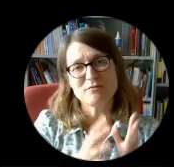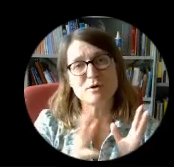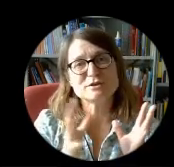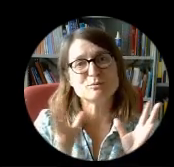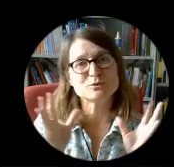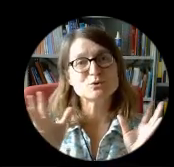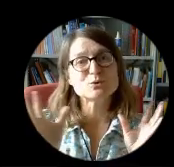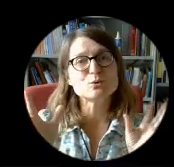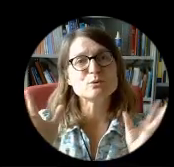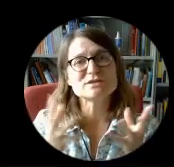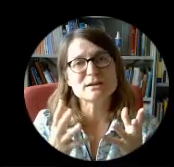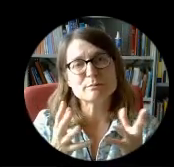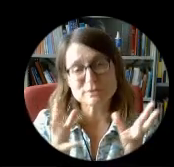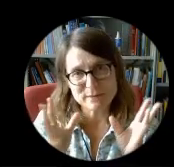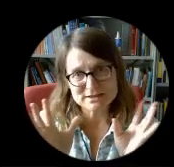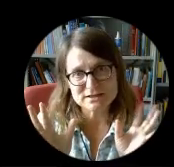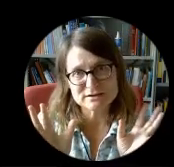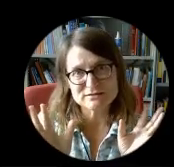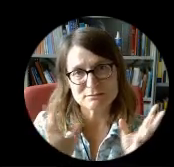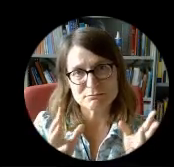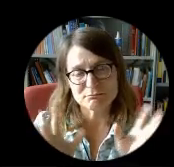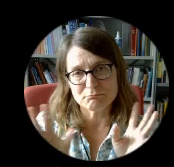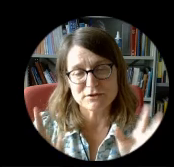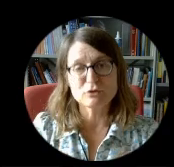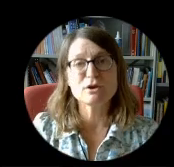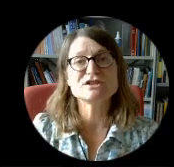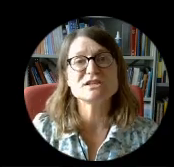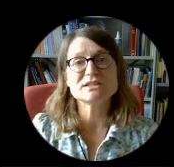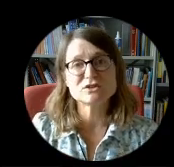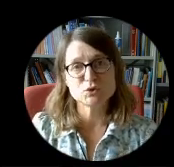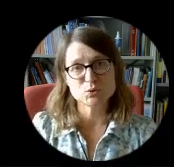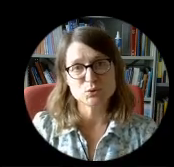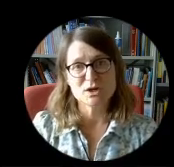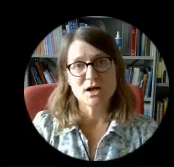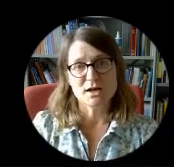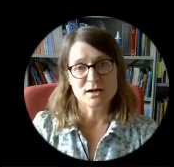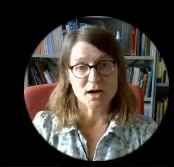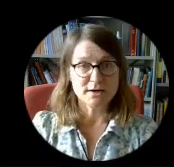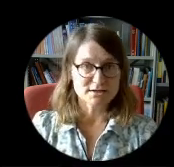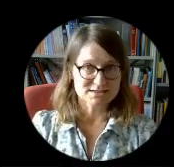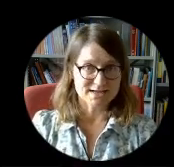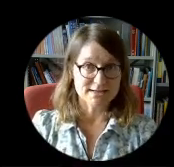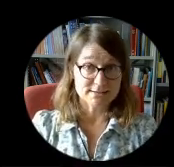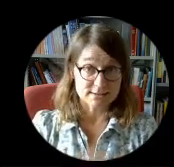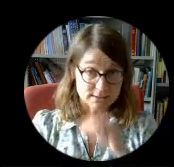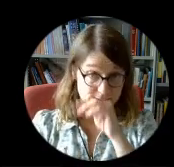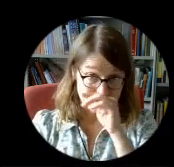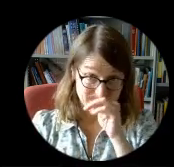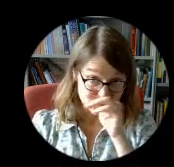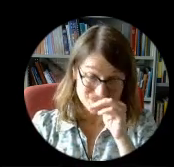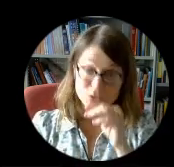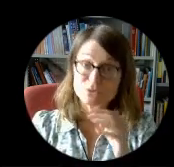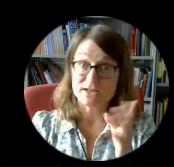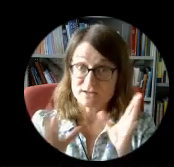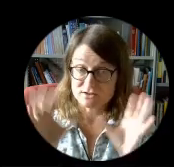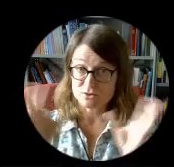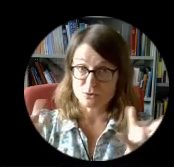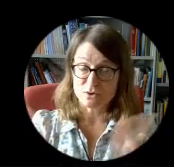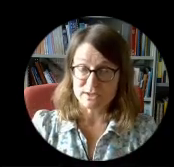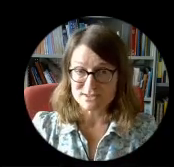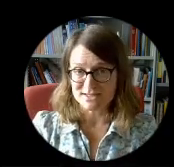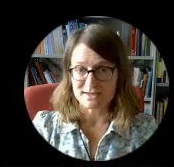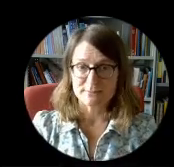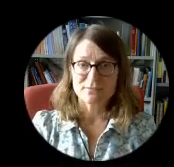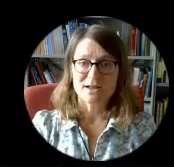we have multiple tools and perspectives and methodologies to understand language use and the